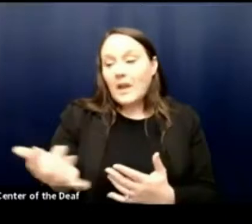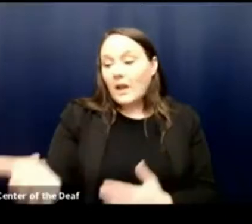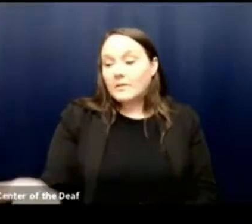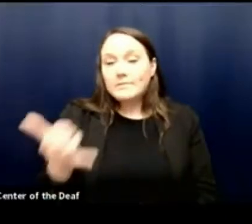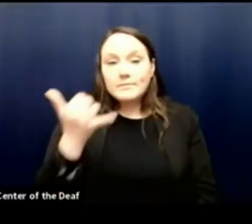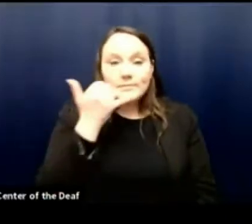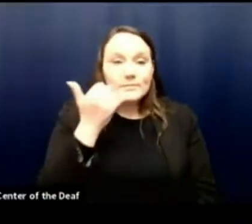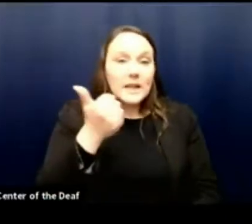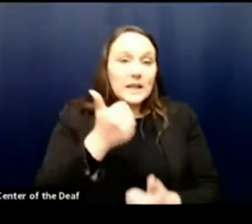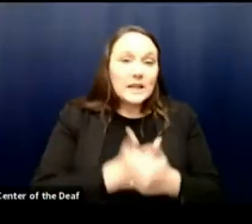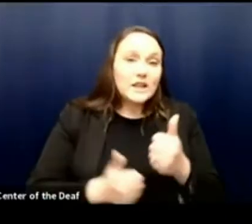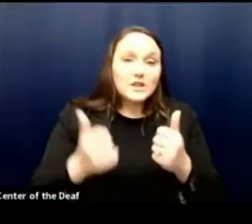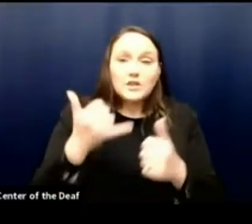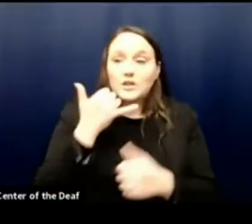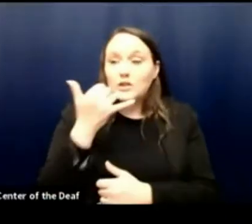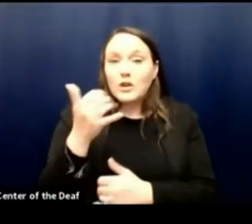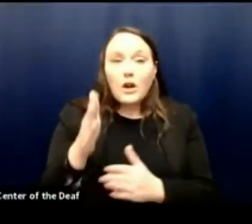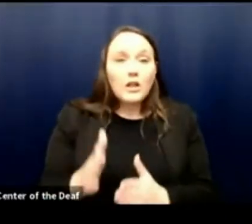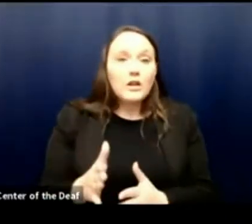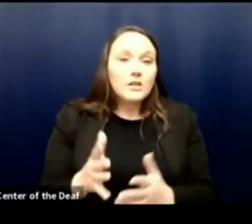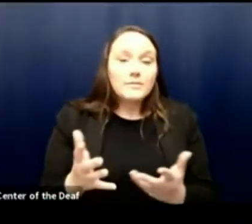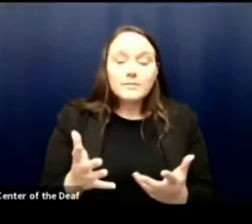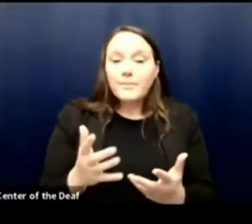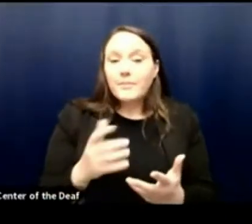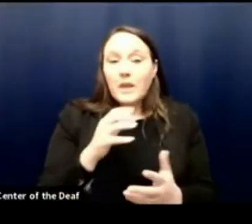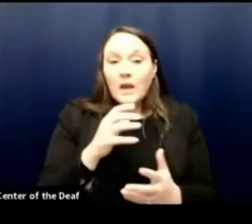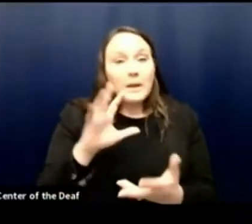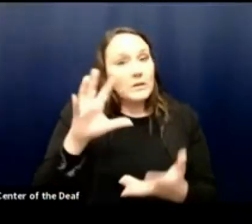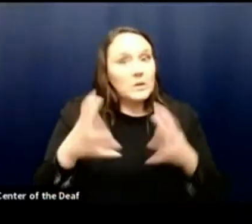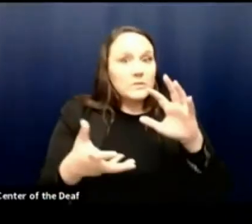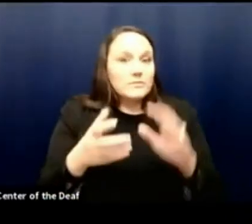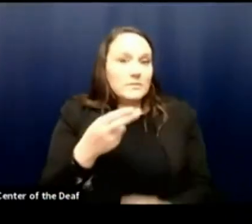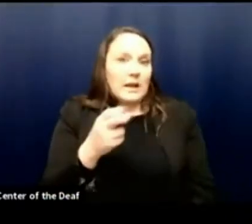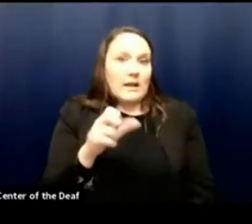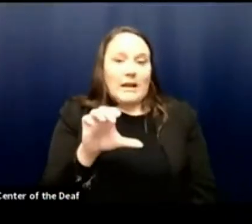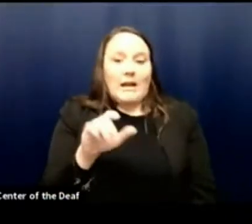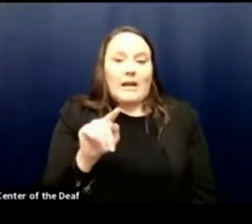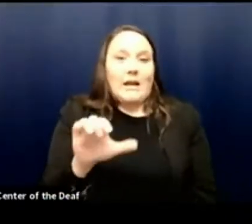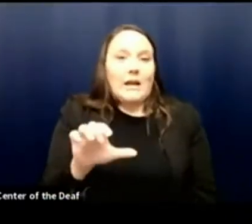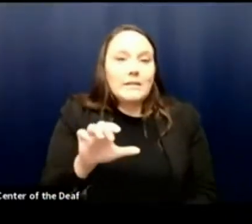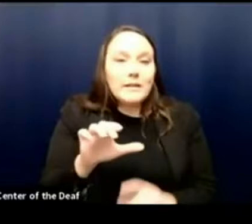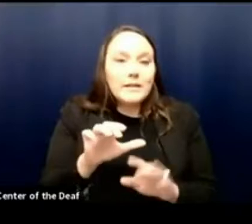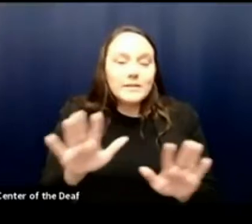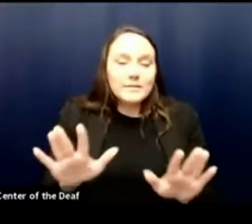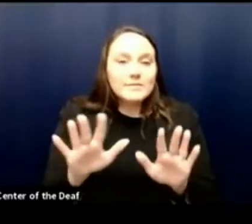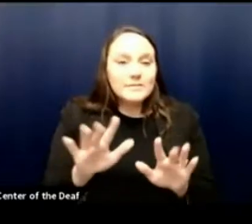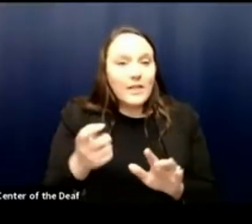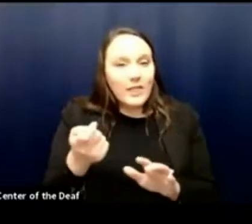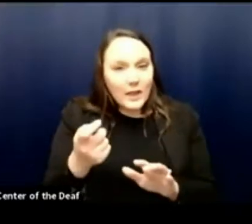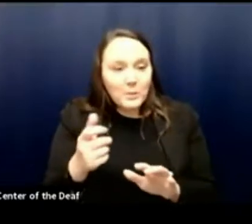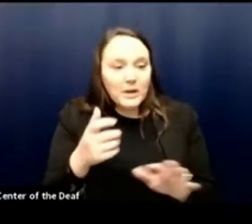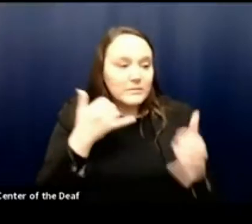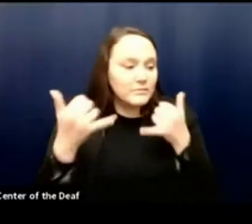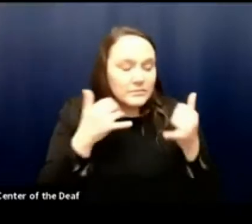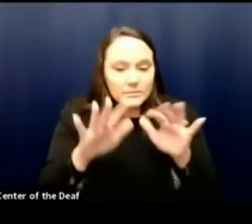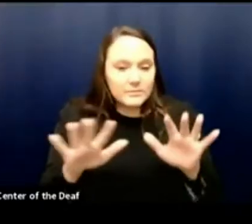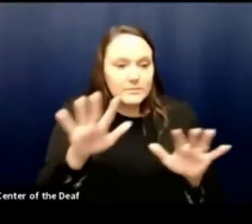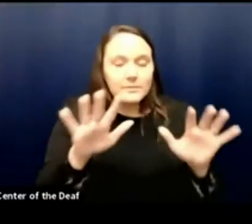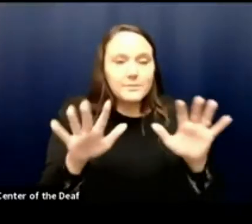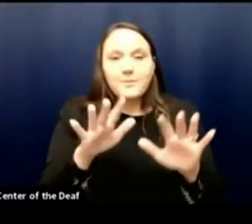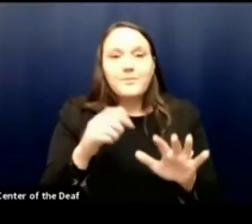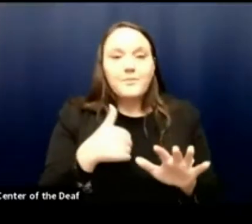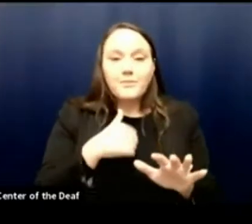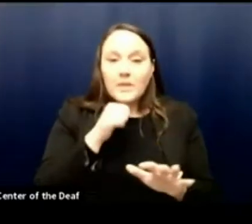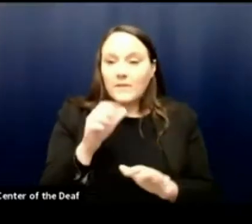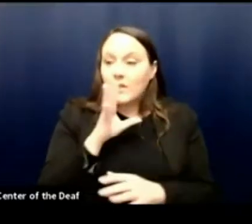as they came. It was hectic. I'm not going to say it wasn't. That would be untrue. I haven't actually talked to any of them, but I know they